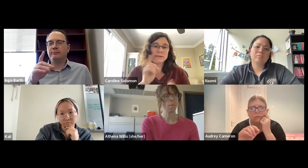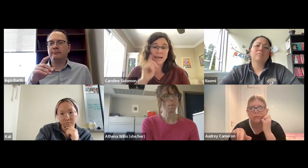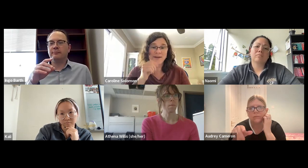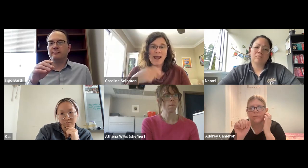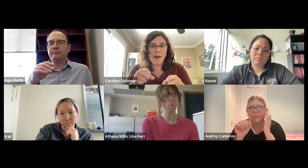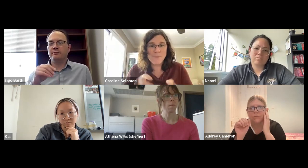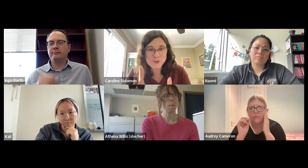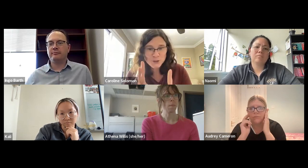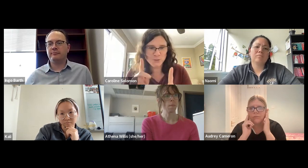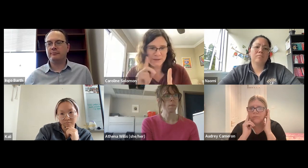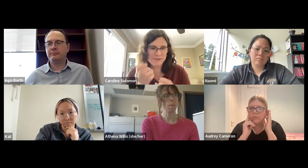STEM vocabulary items.